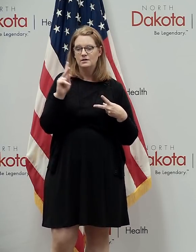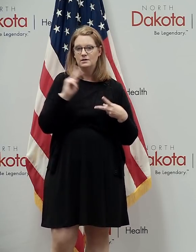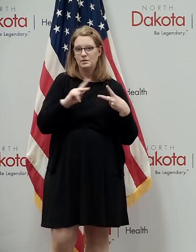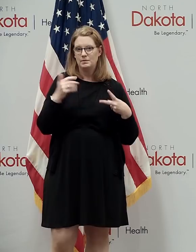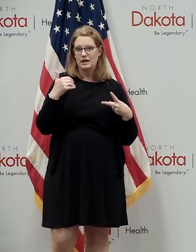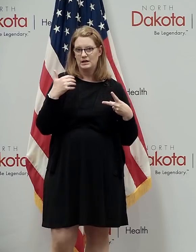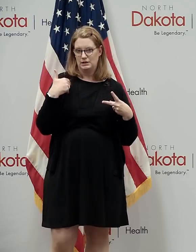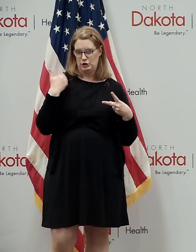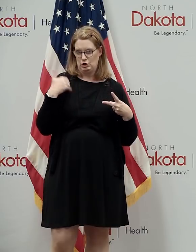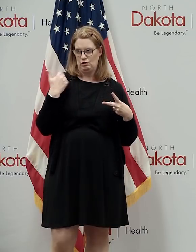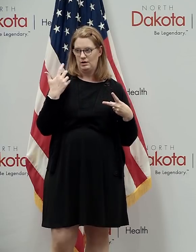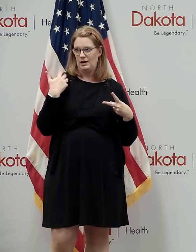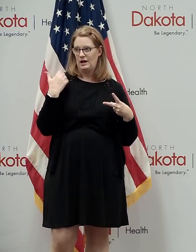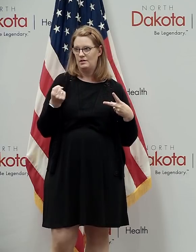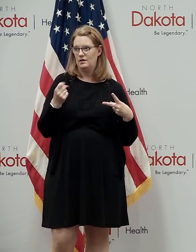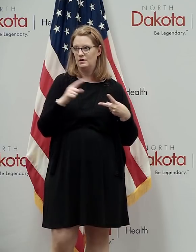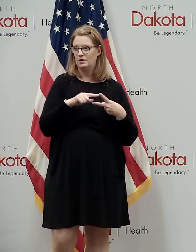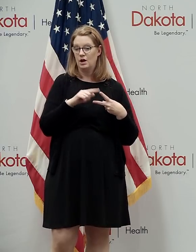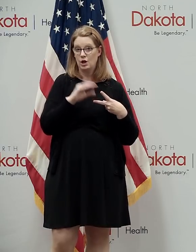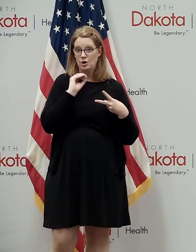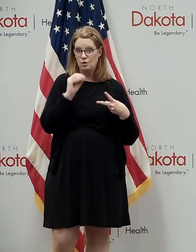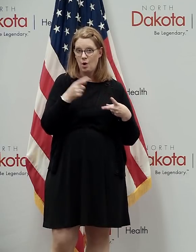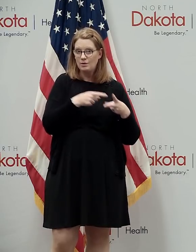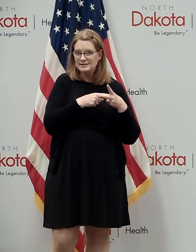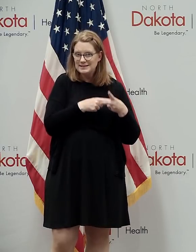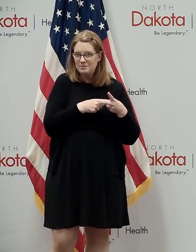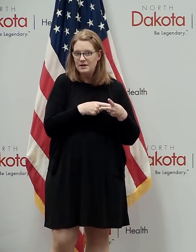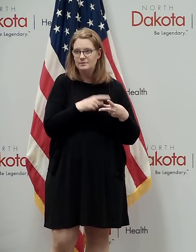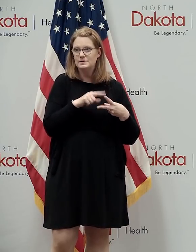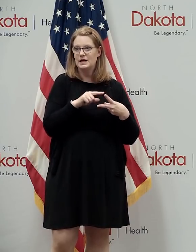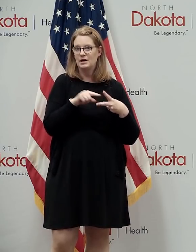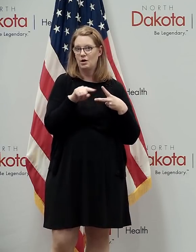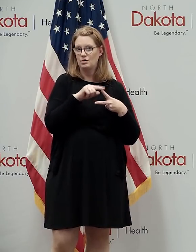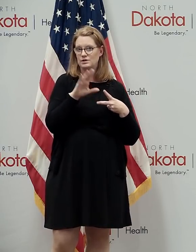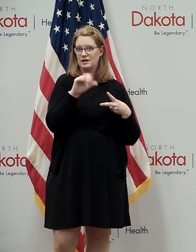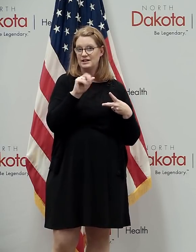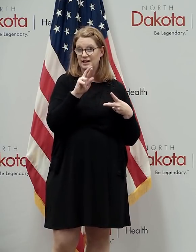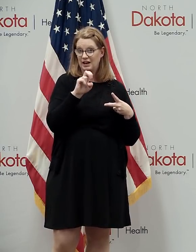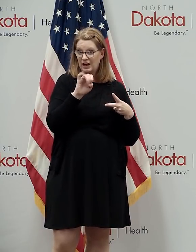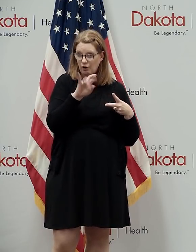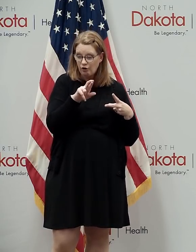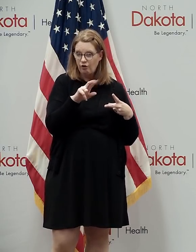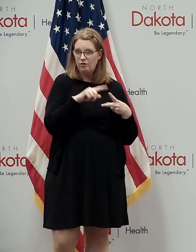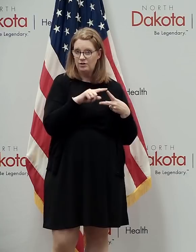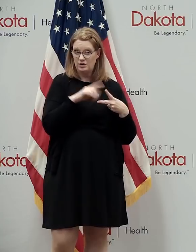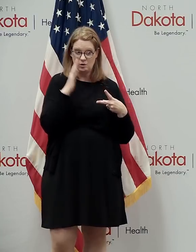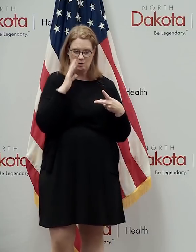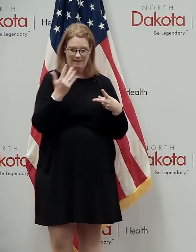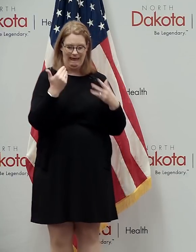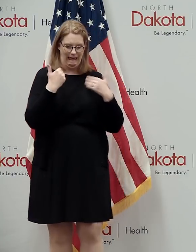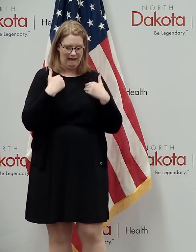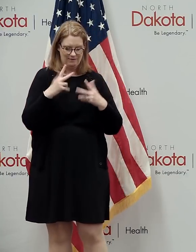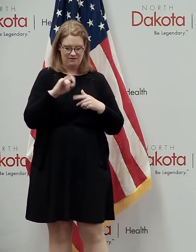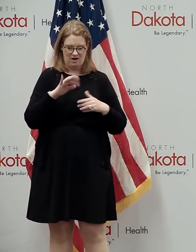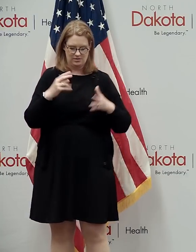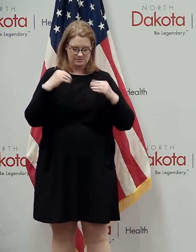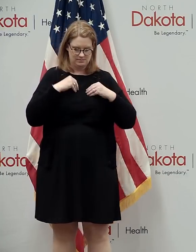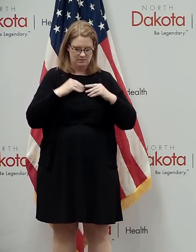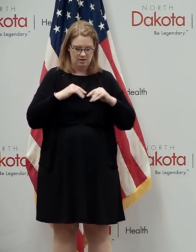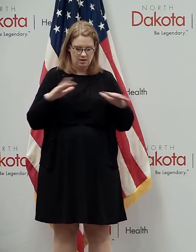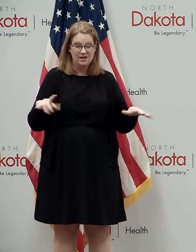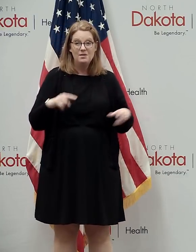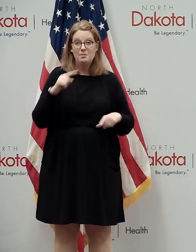the understanding that you can be asymptomatic and being a carrier, again, reaching a generation that we know cares a lot about collective